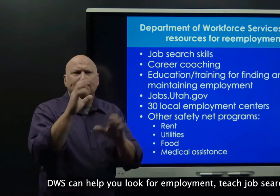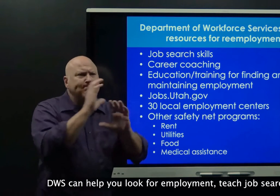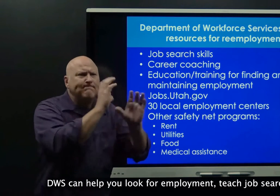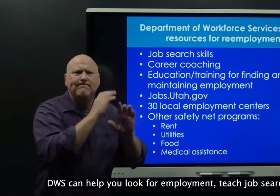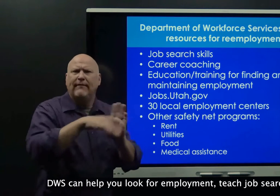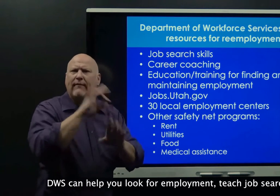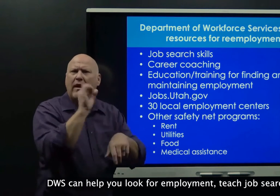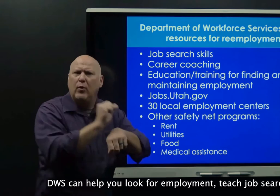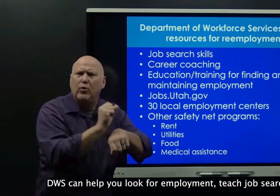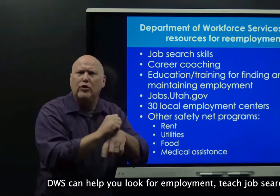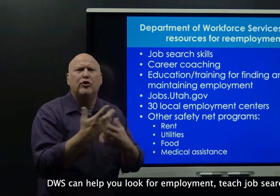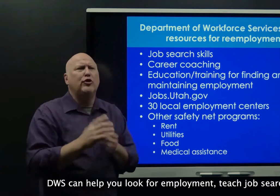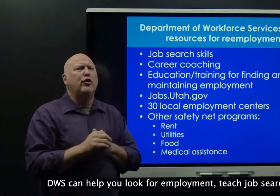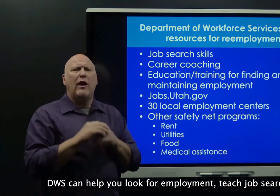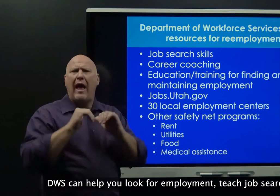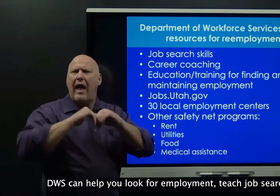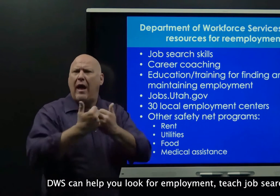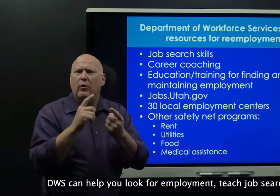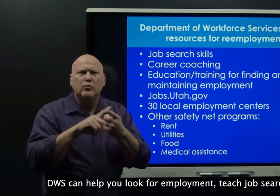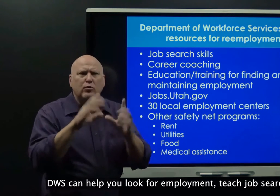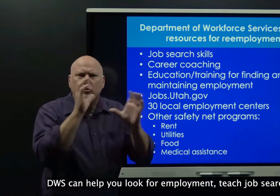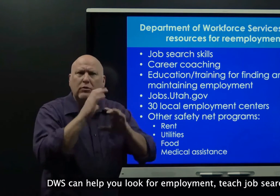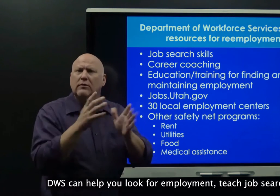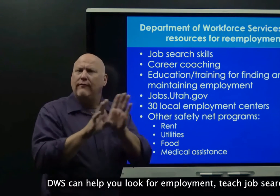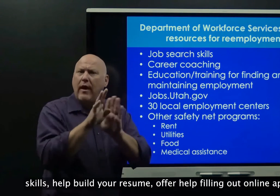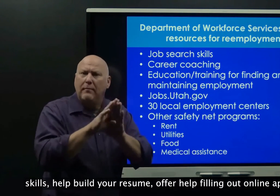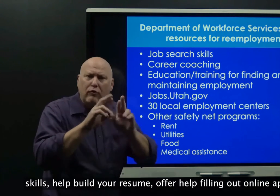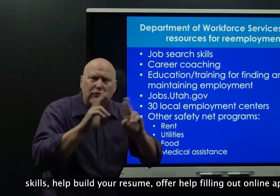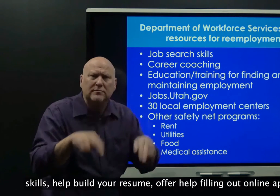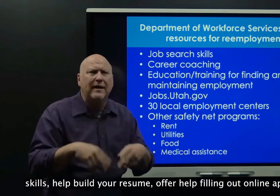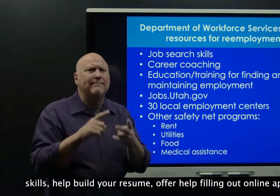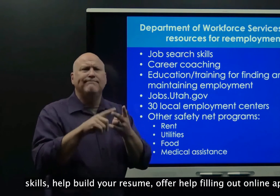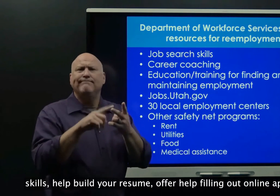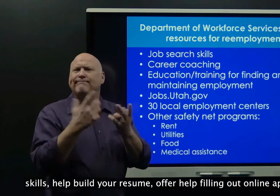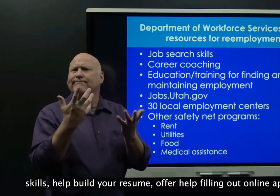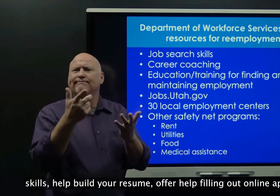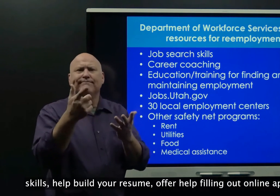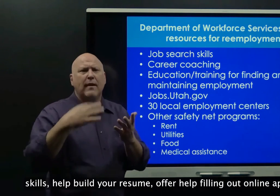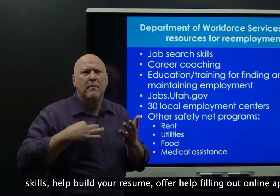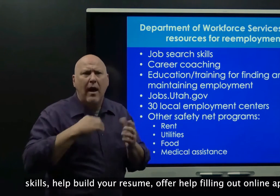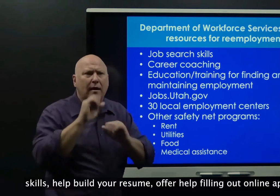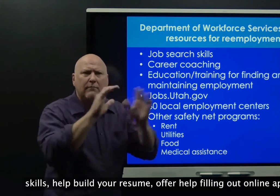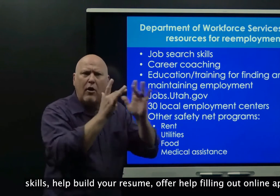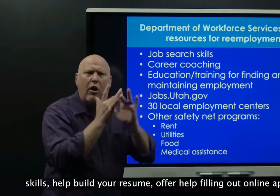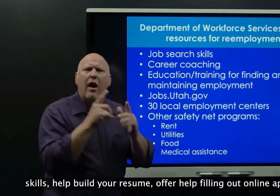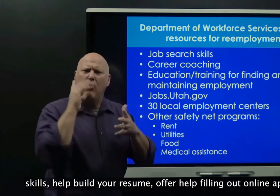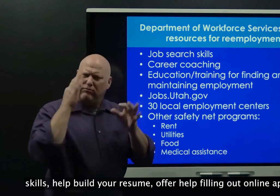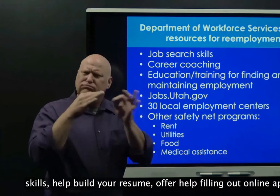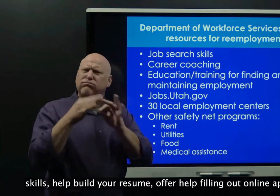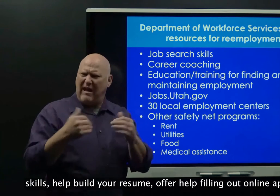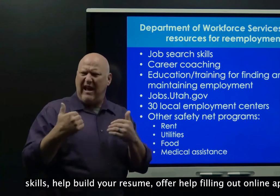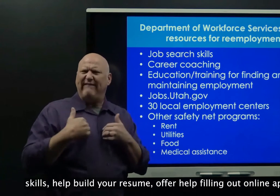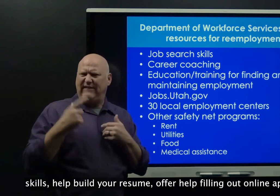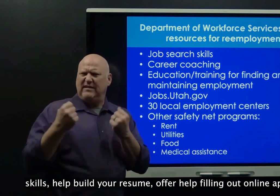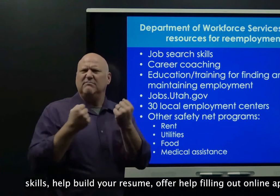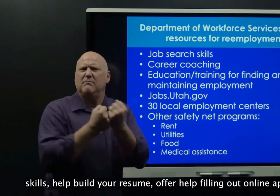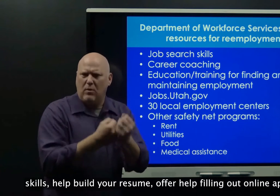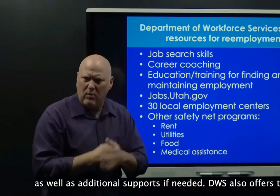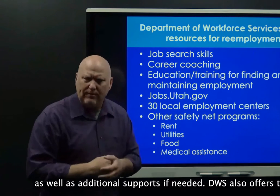DWS can help you look for employment, teach job searching skills, help build your resume, offer help filling out online applications, as well